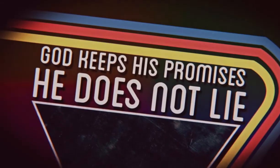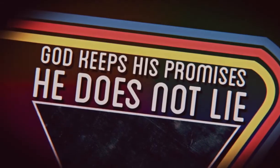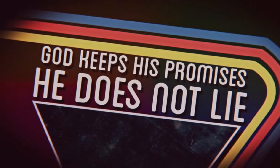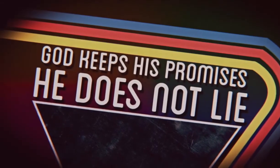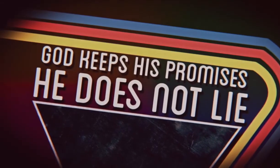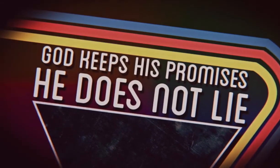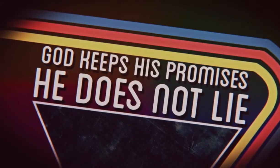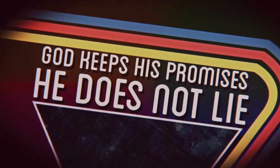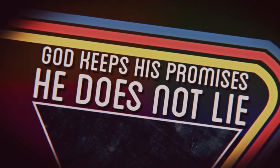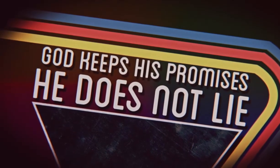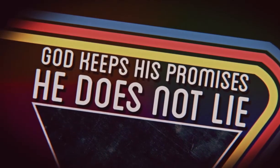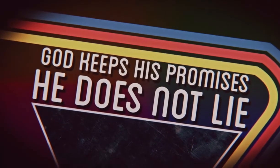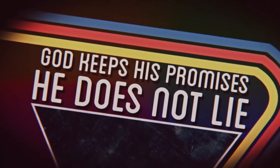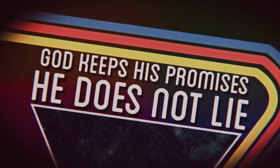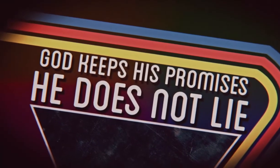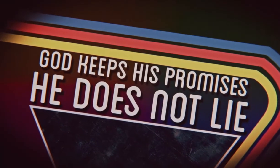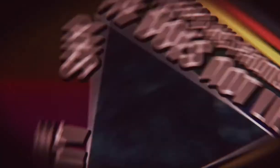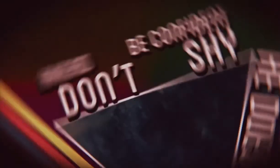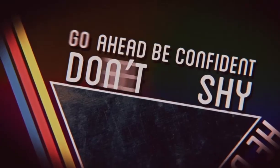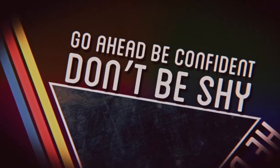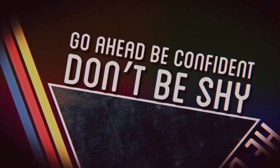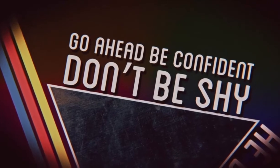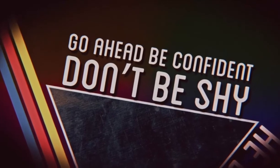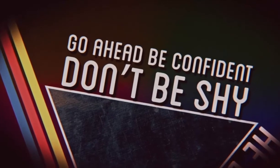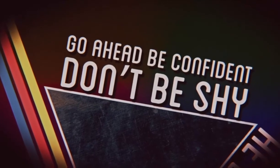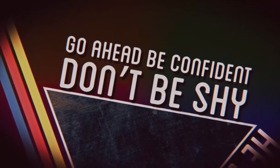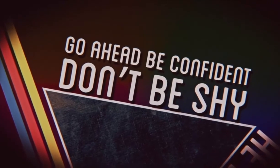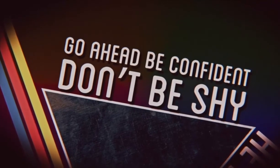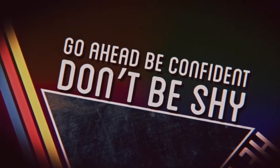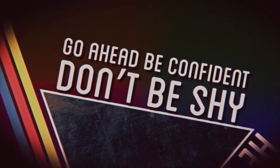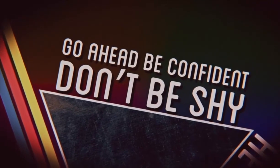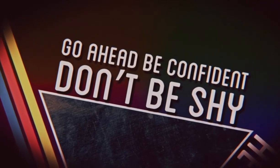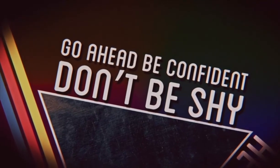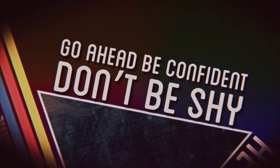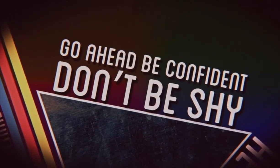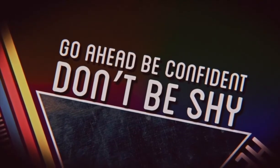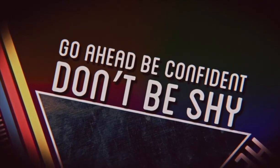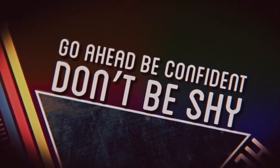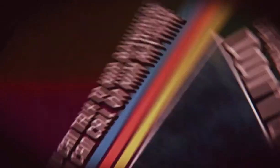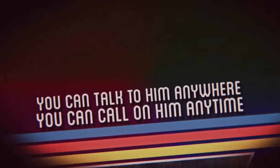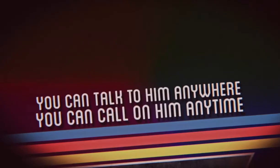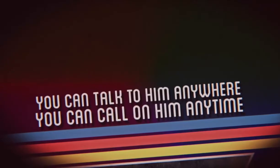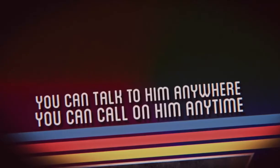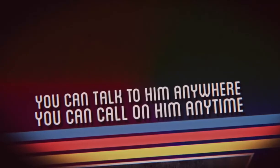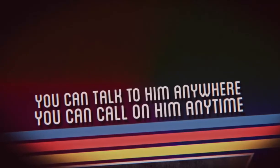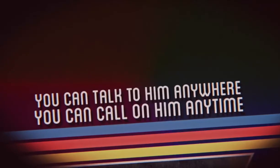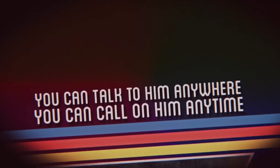God keeps his promises, he does not lie. Go ahead, be confident, don't be shy. You can talk to